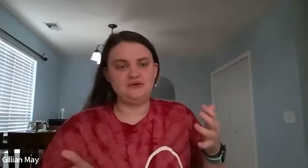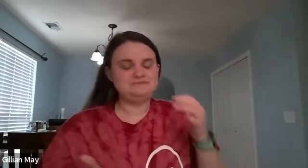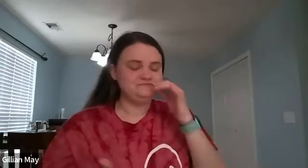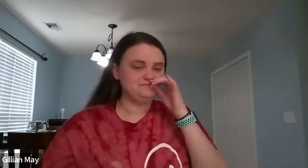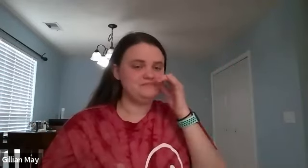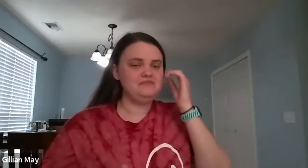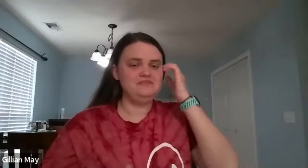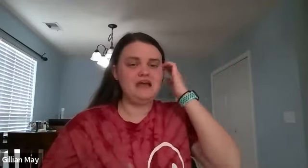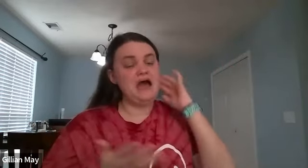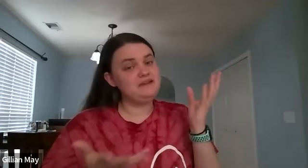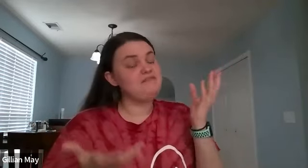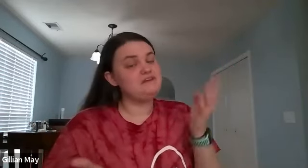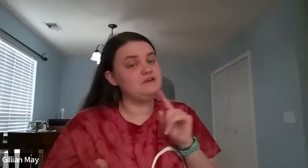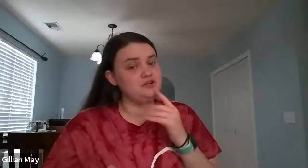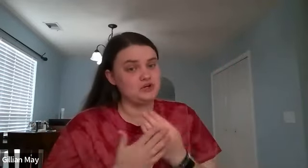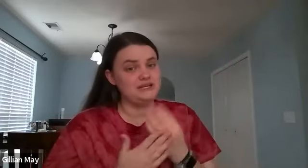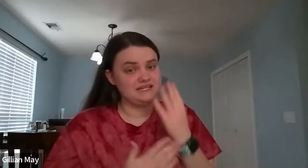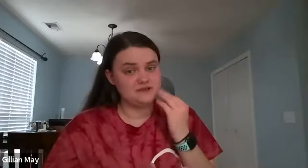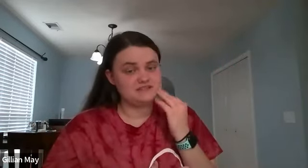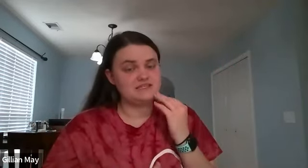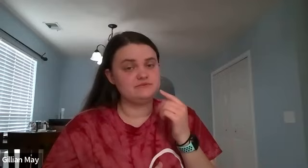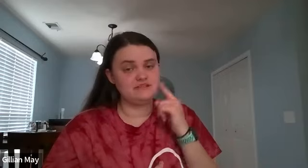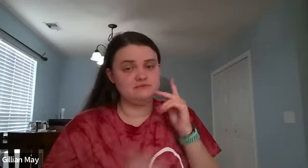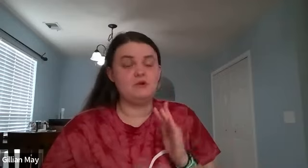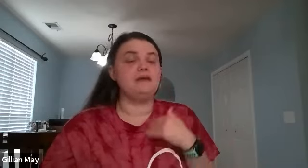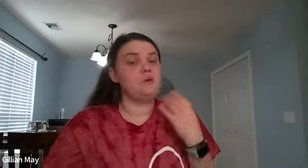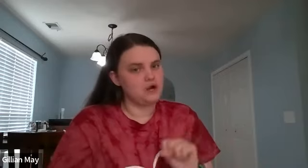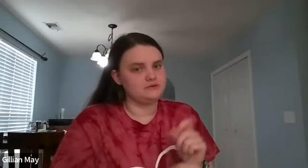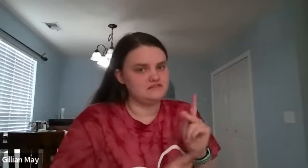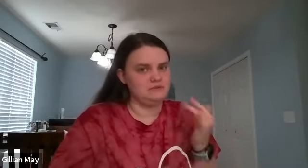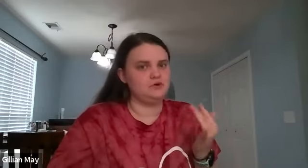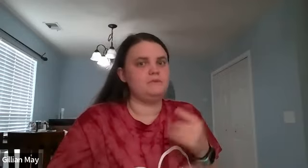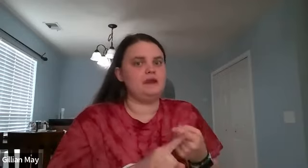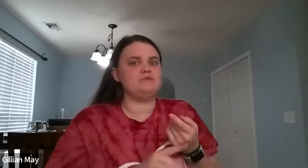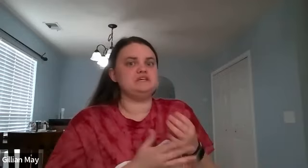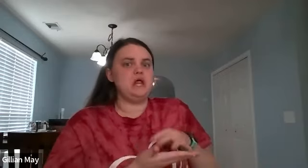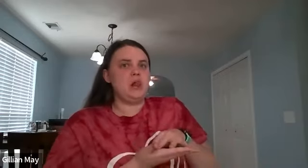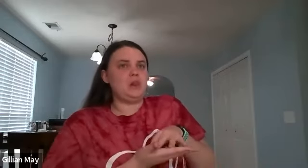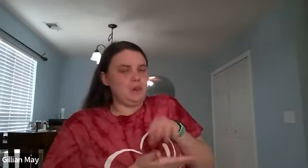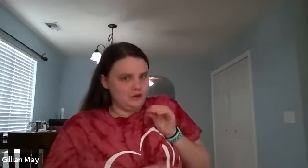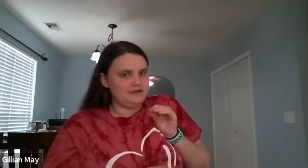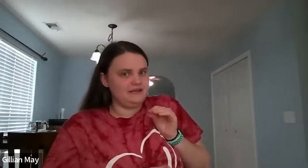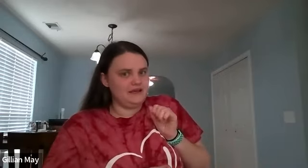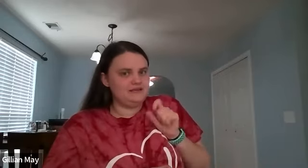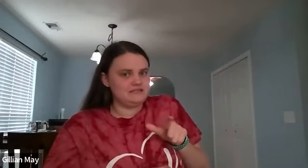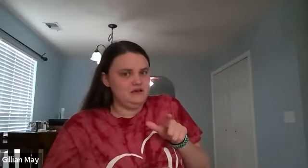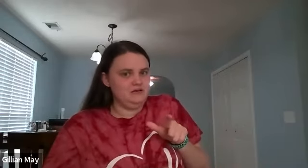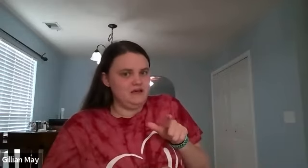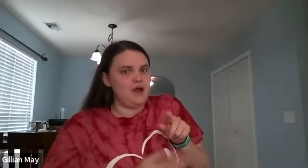So I've had very good experiences with deaf people. I mean, I work with deaf people, but when I was learning ASL, I was